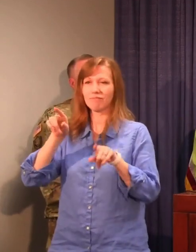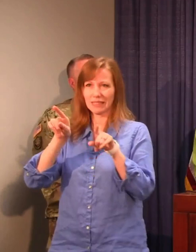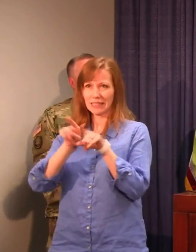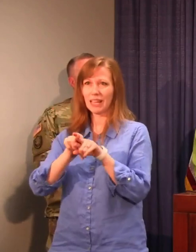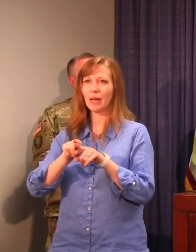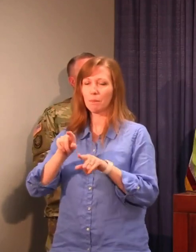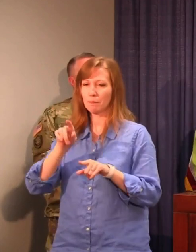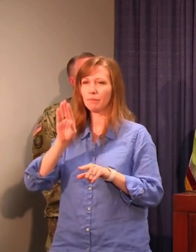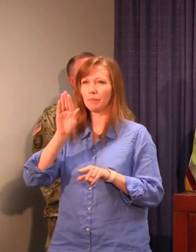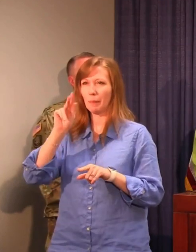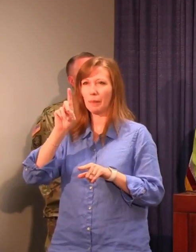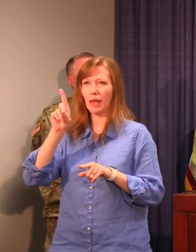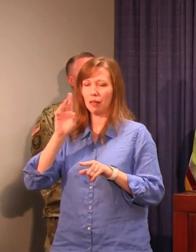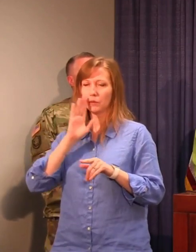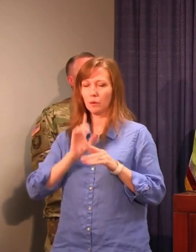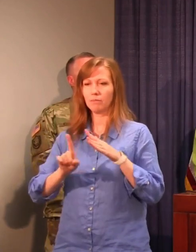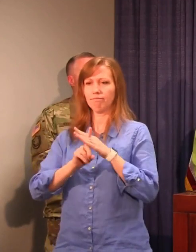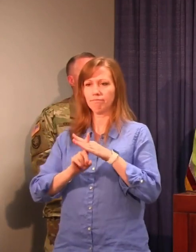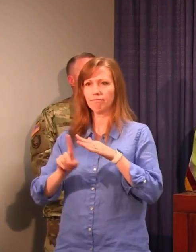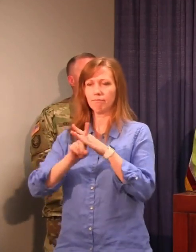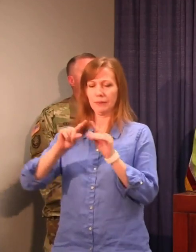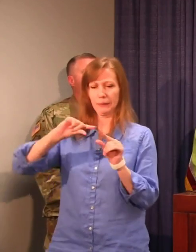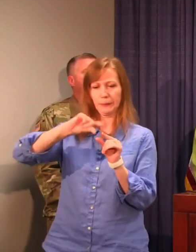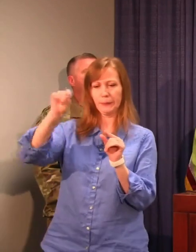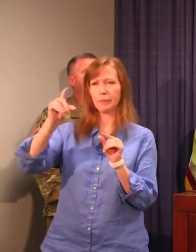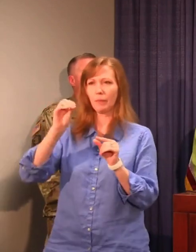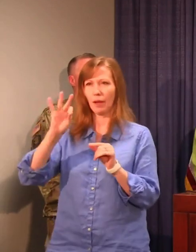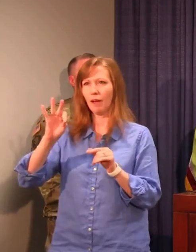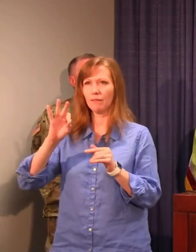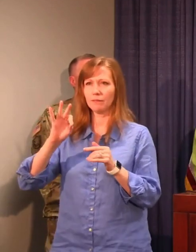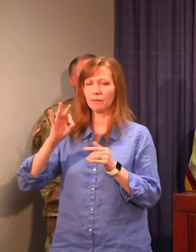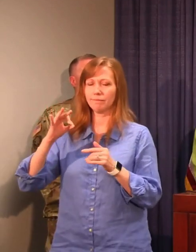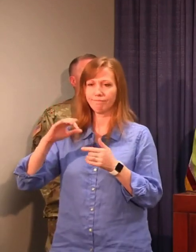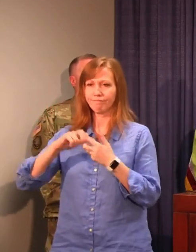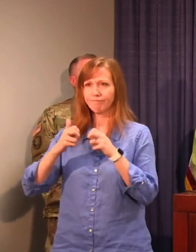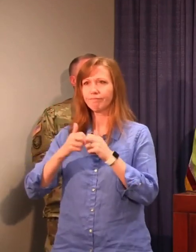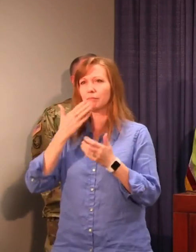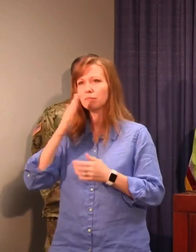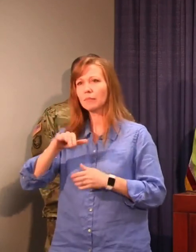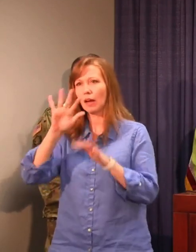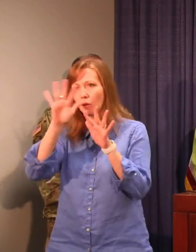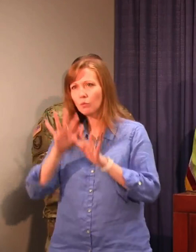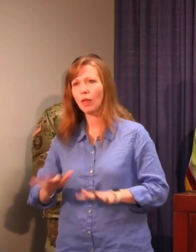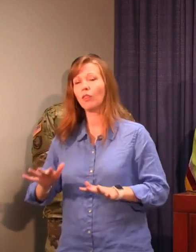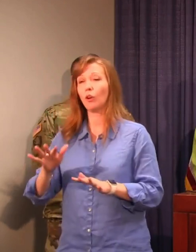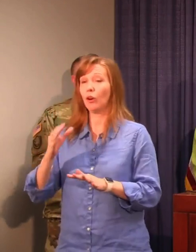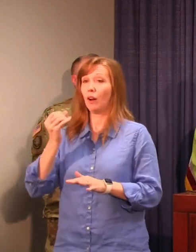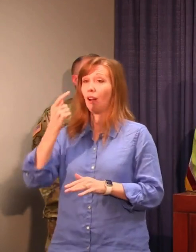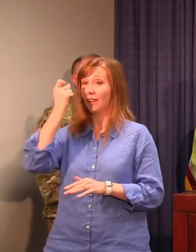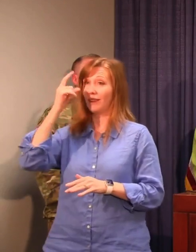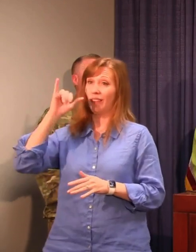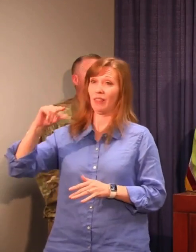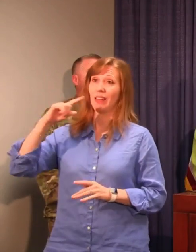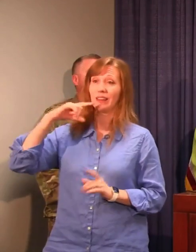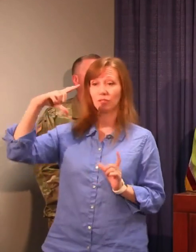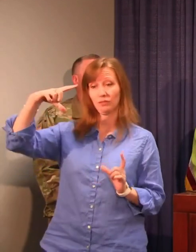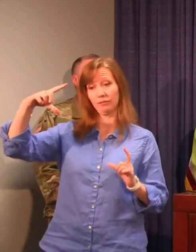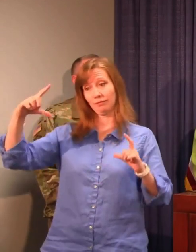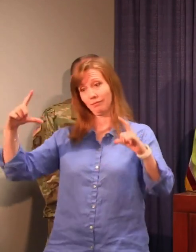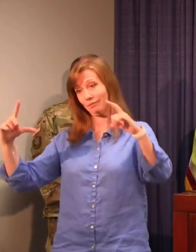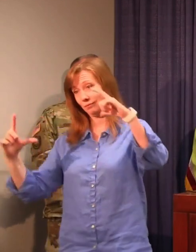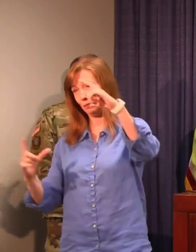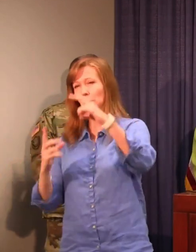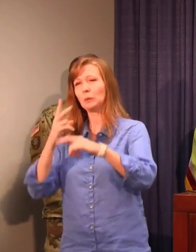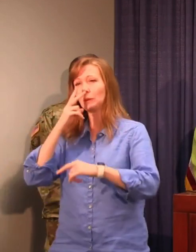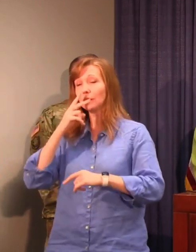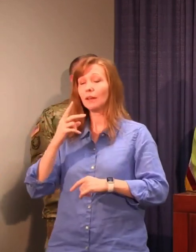so often. So you can literally be in the sunshine one moment, and not long thereafter you're going to have